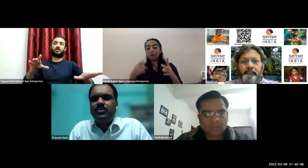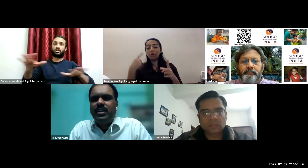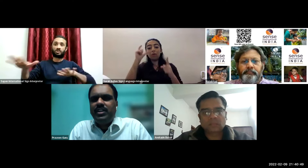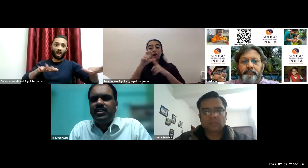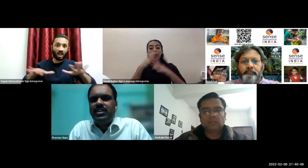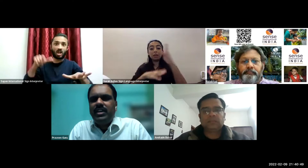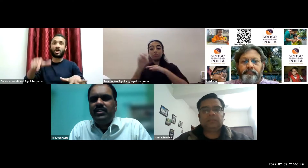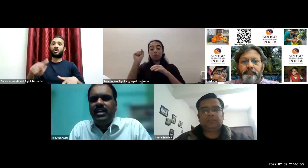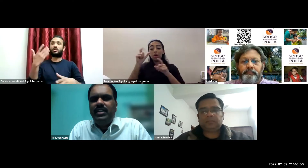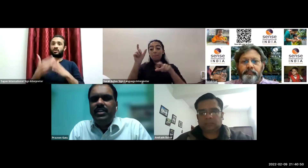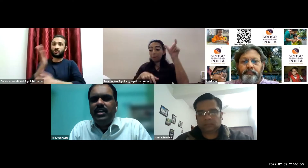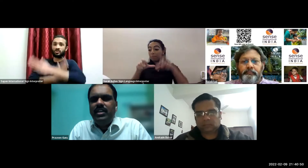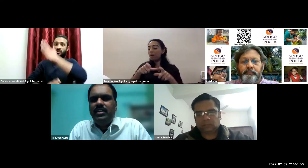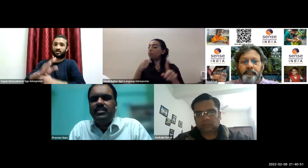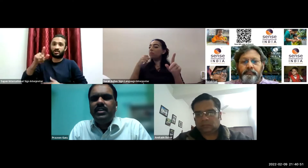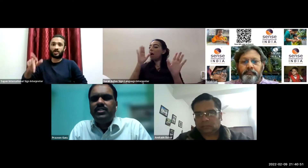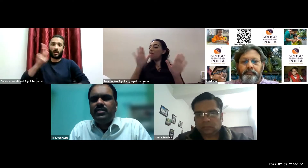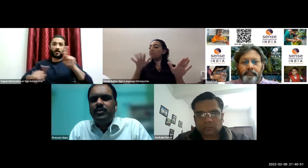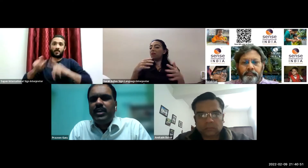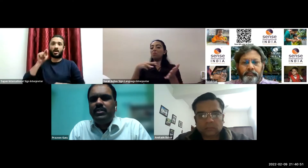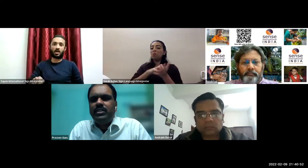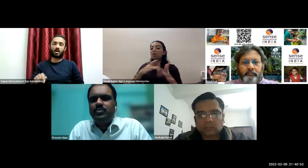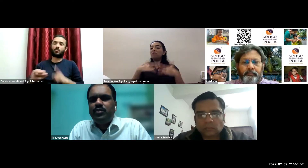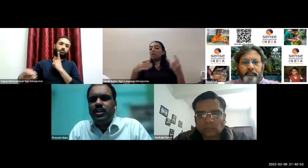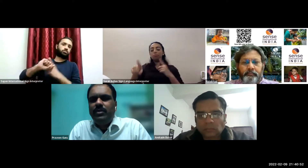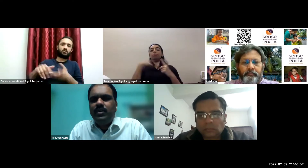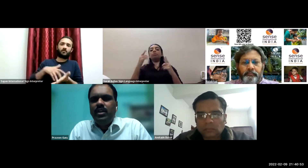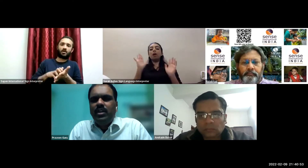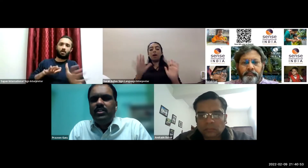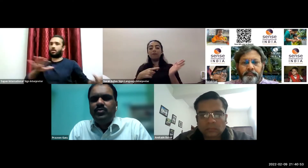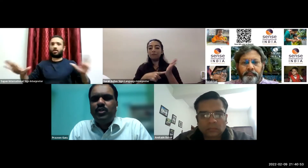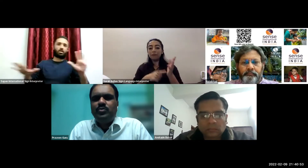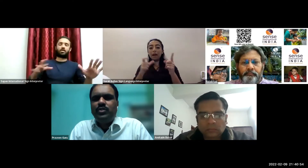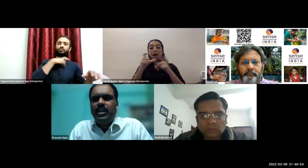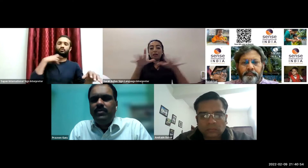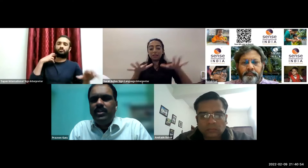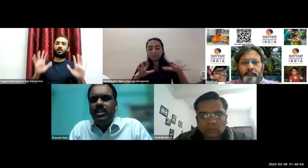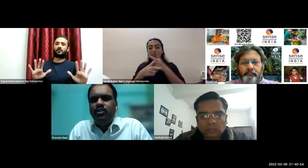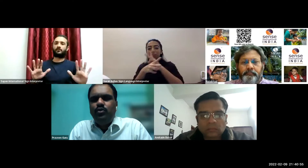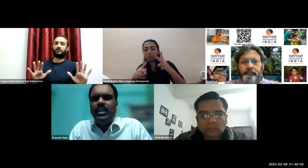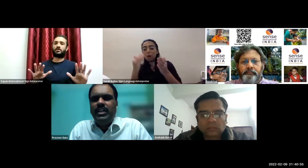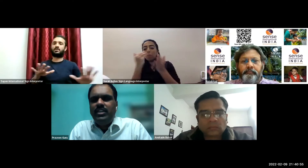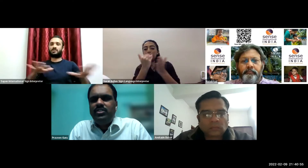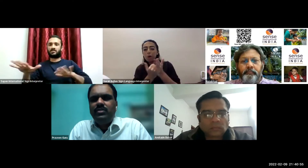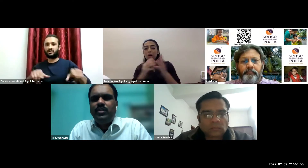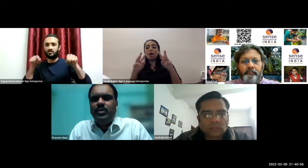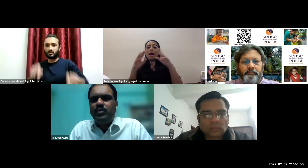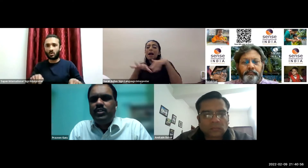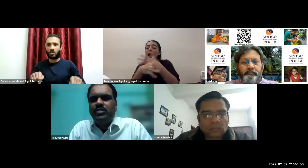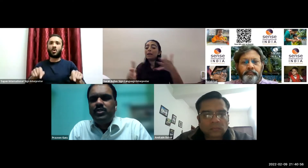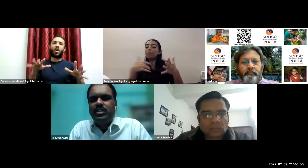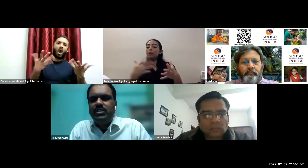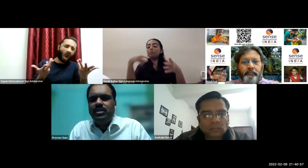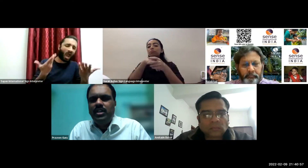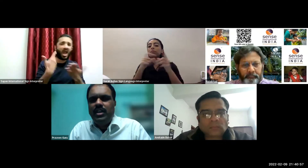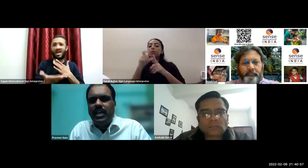disabilities are the first to be affected, and any disaster preparedness program, a response program, need to engage with